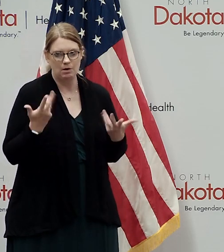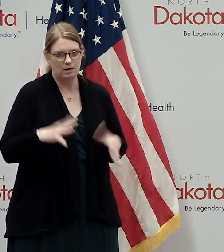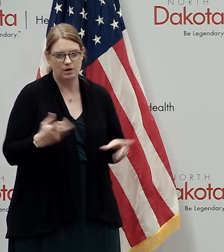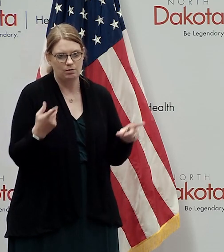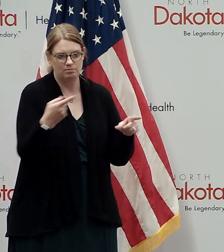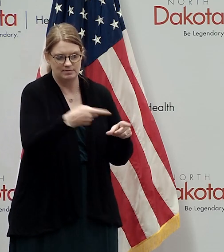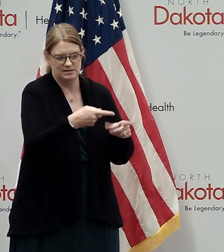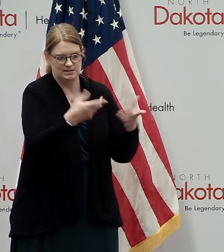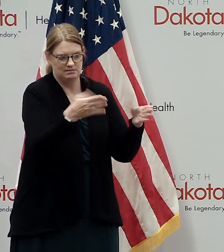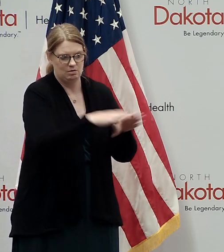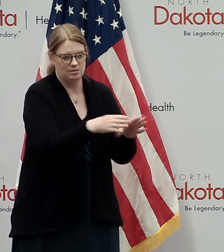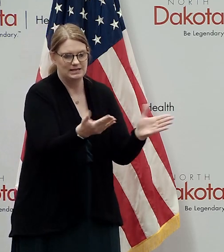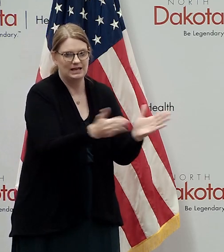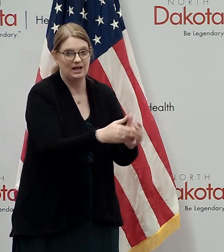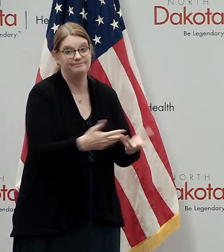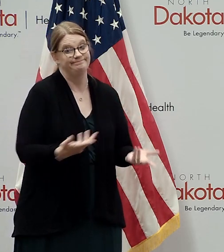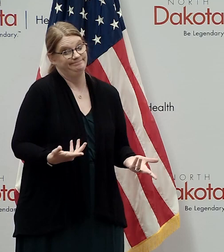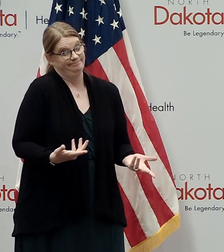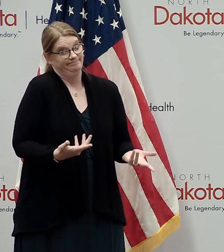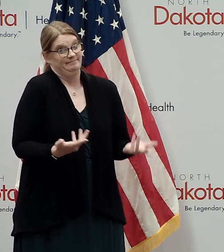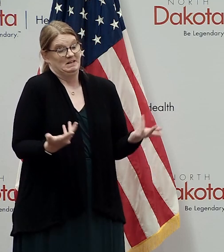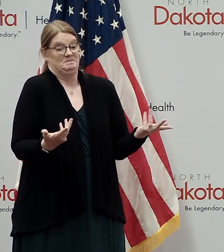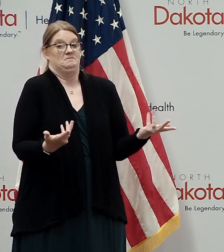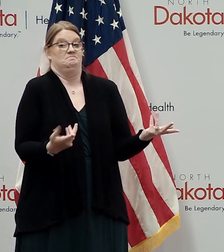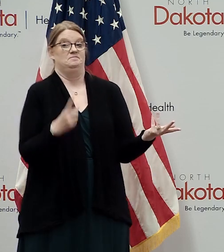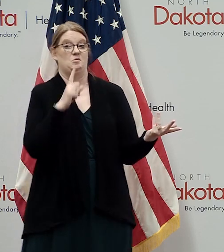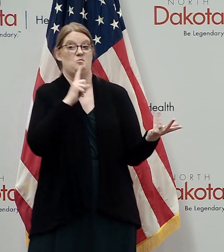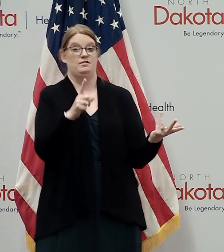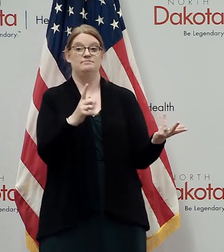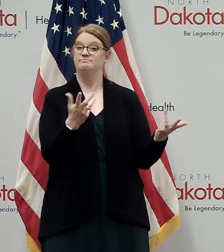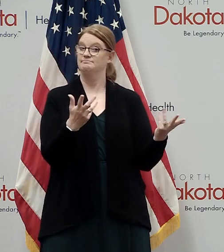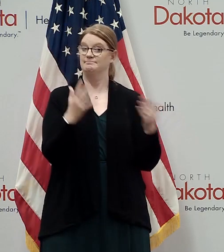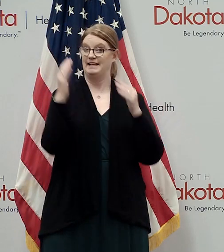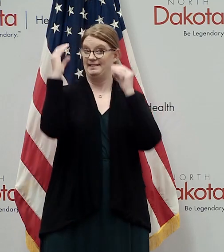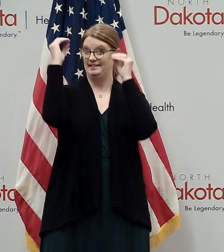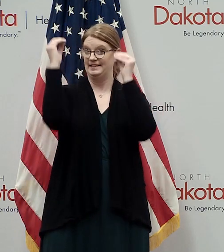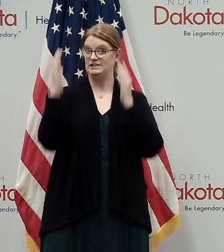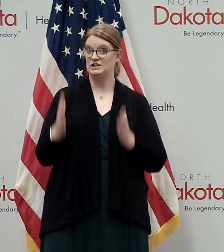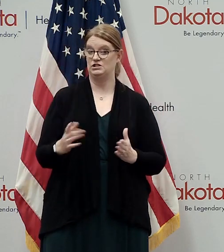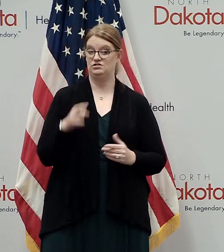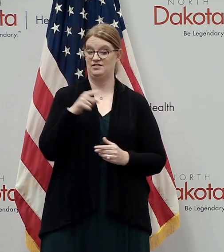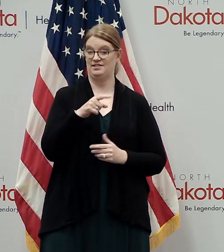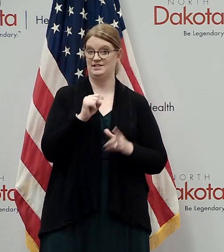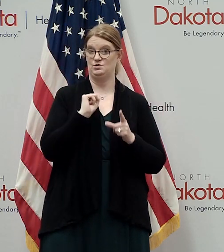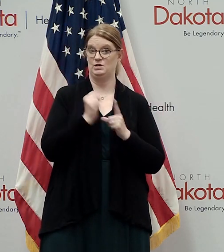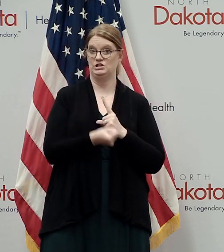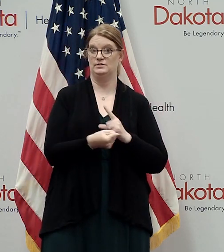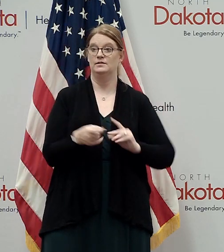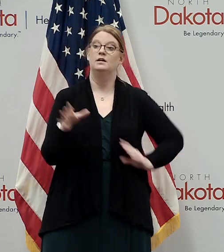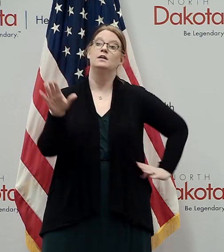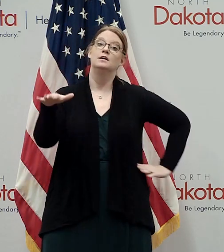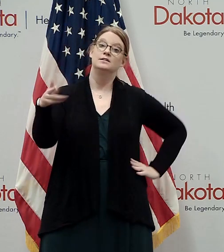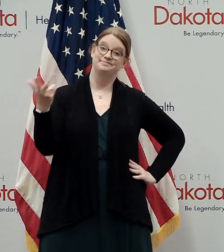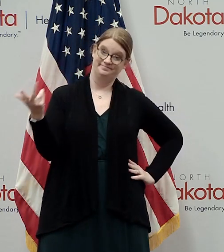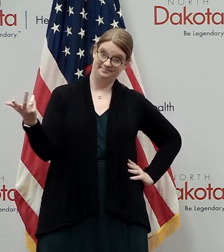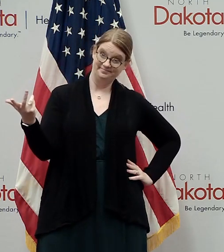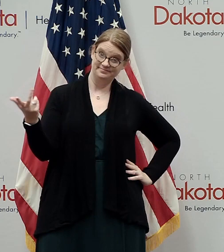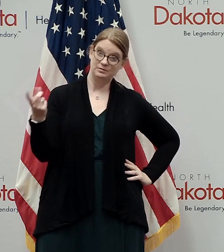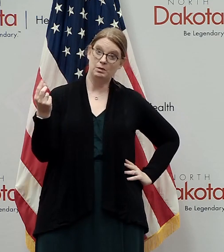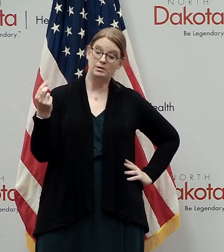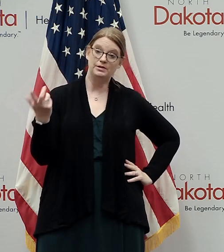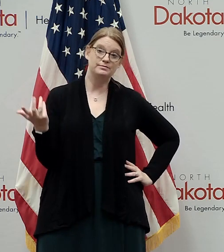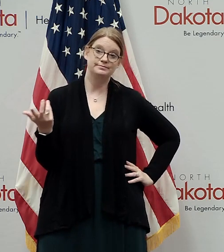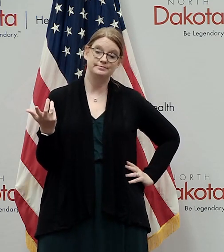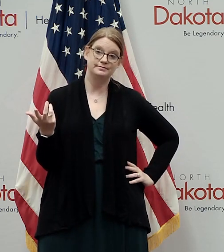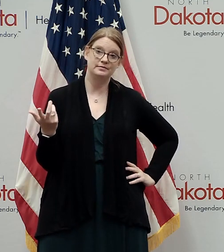again? And that's the discussion again, where you're going to have a lot of, and the teachers that are in that situation are going to say, what are we going to have to do so we don't